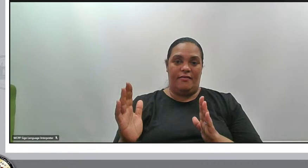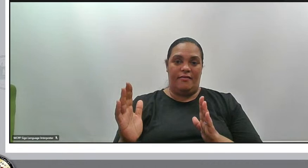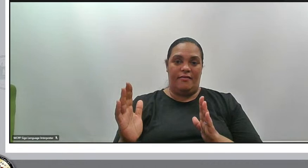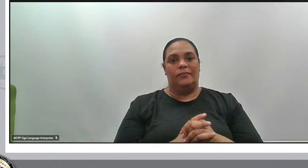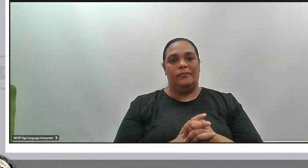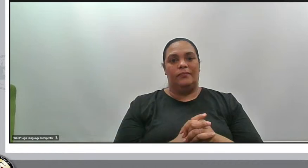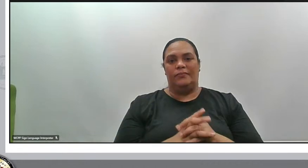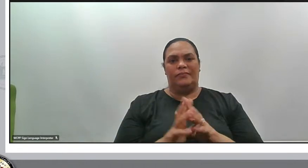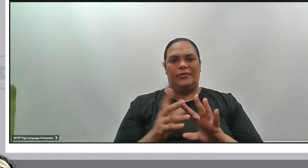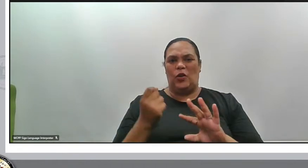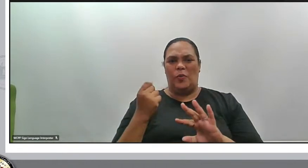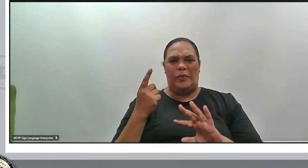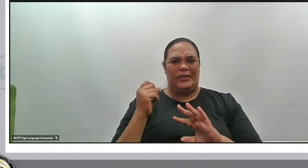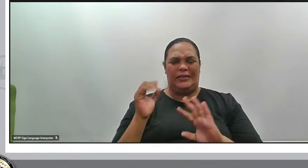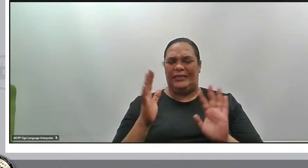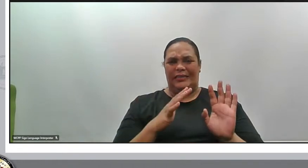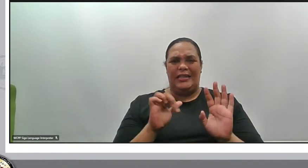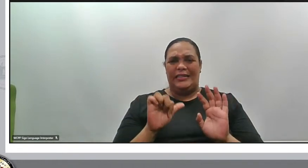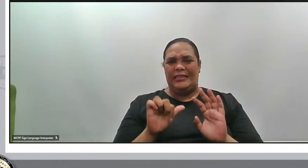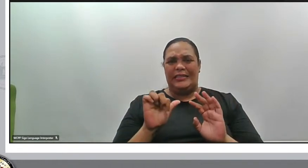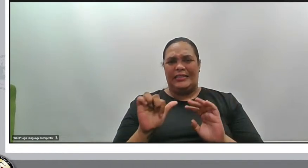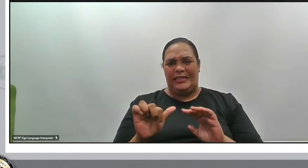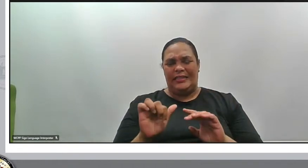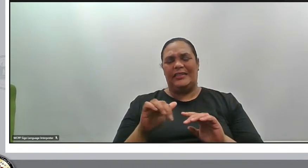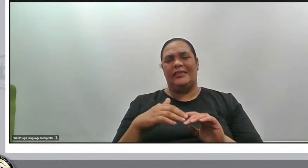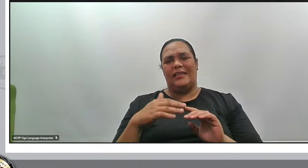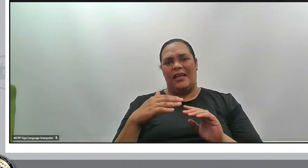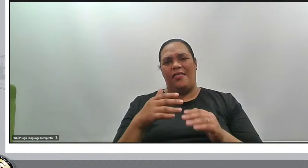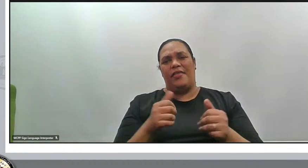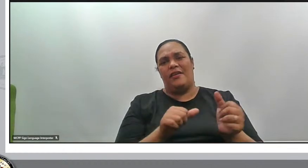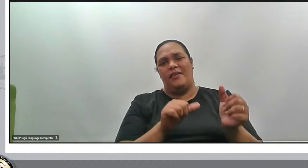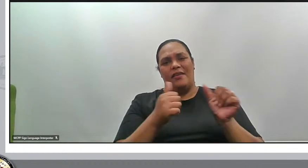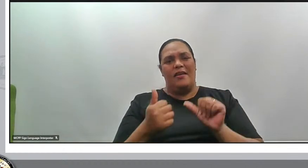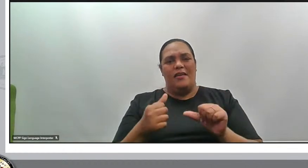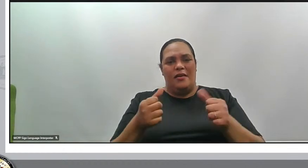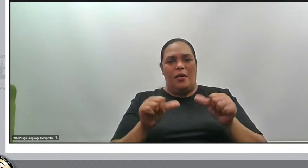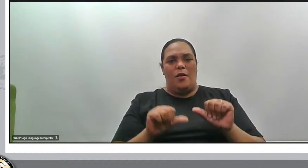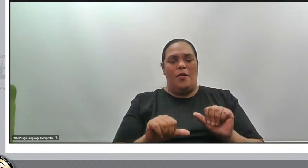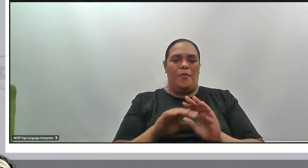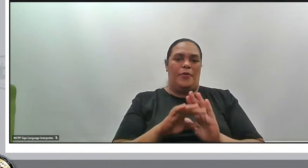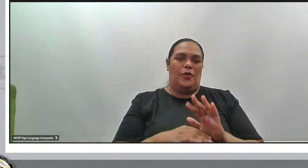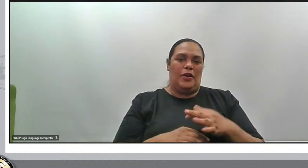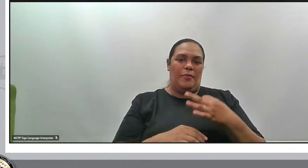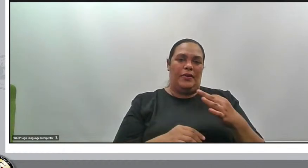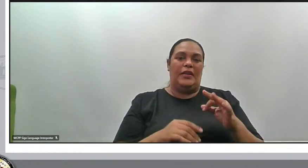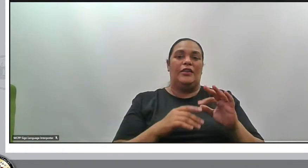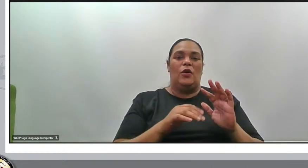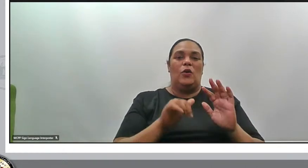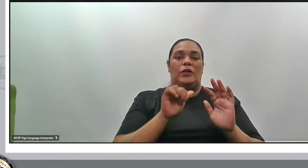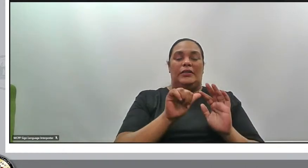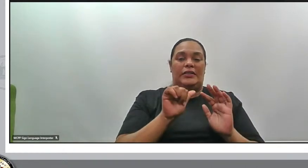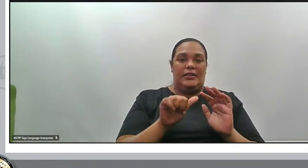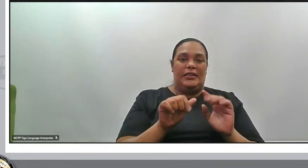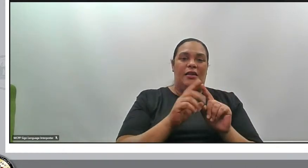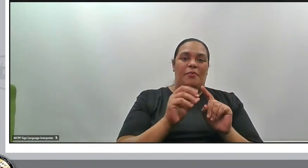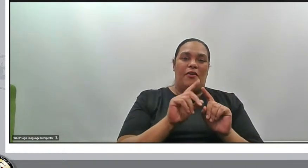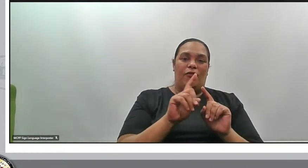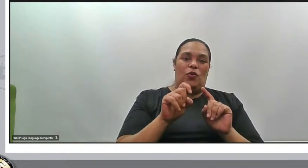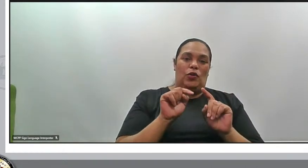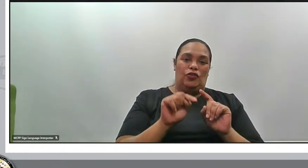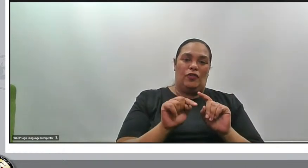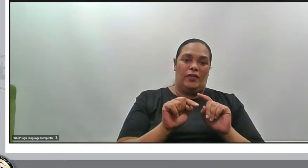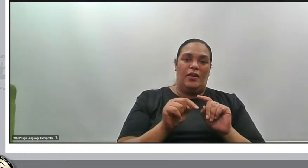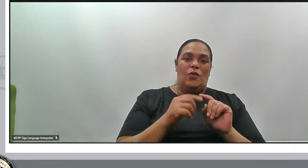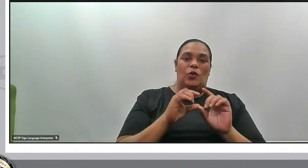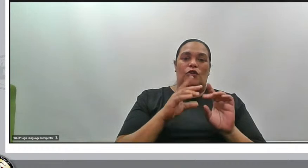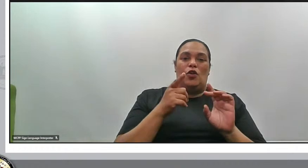That does make sense. Page 66, and then we'll move on to program 3. So page 66, I also have some questions. Let's